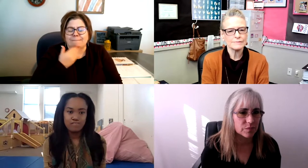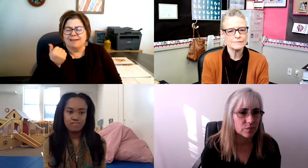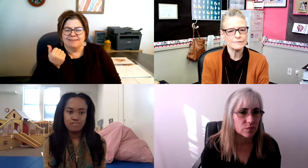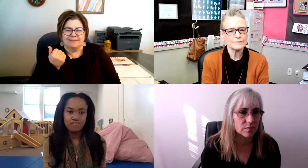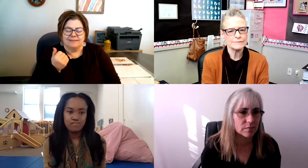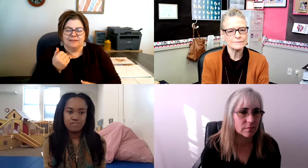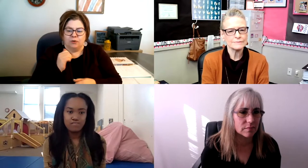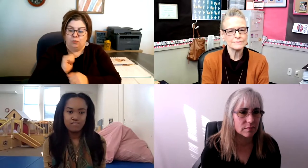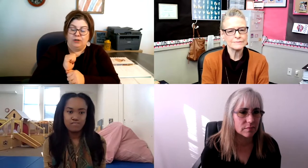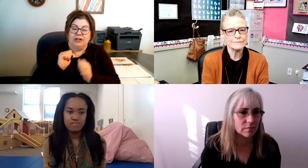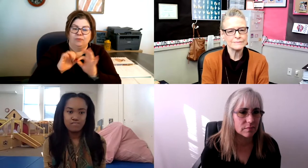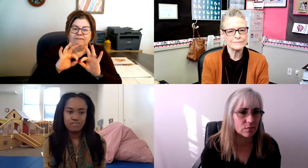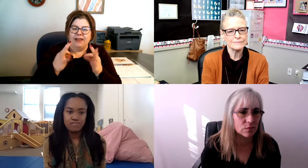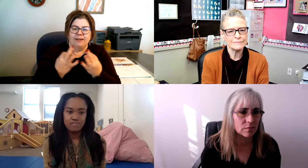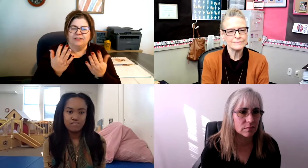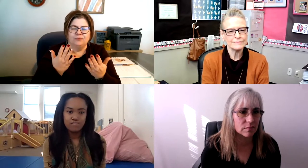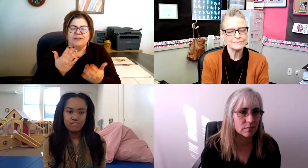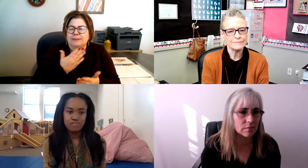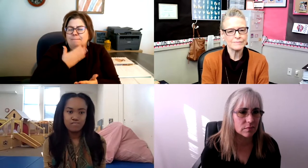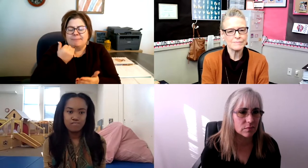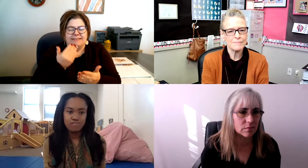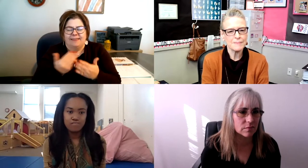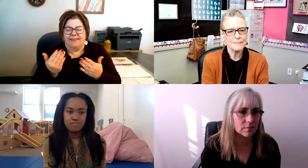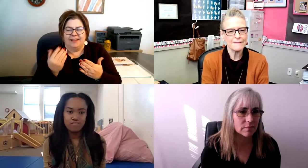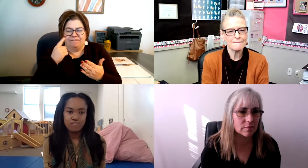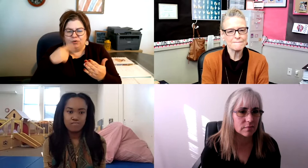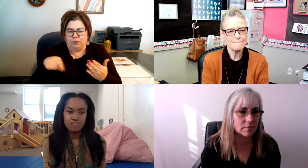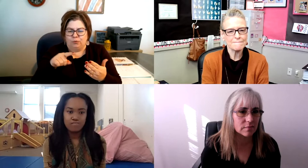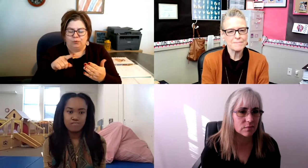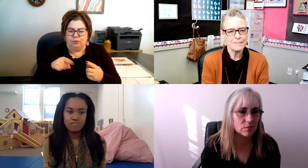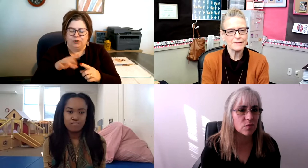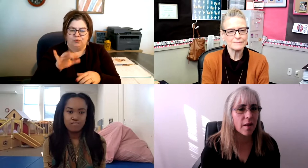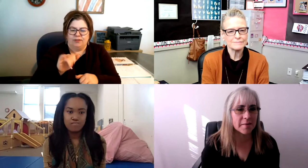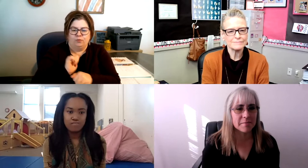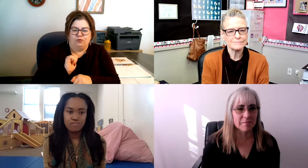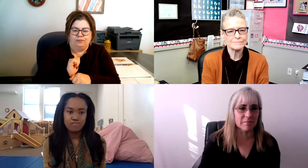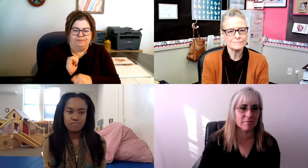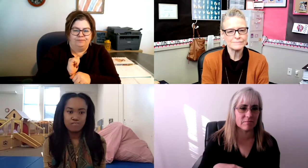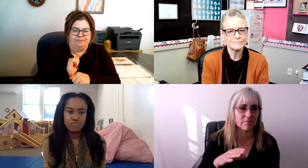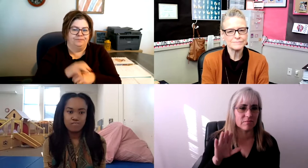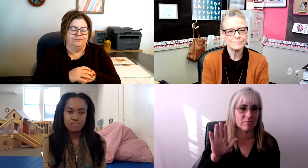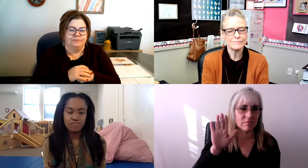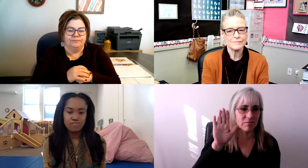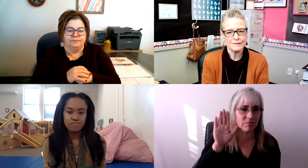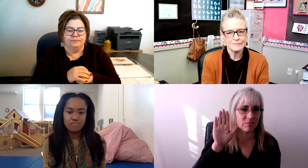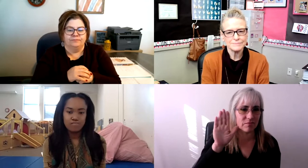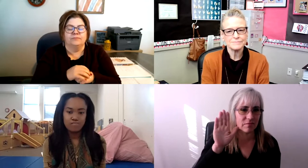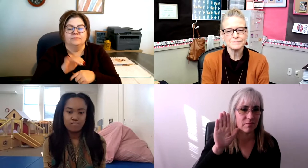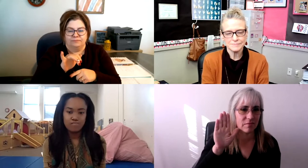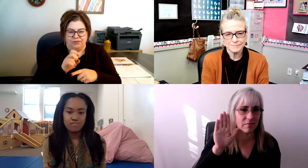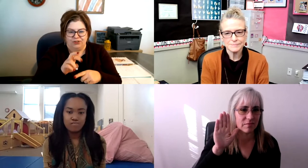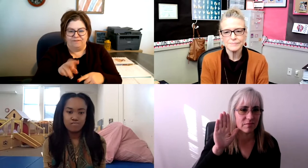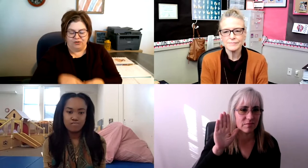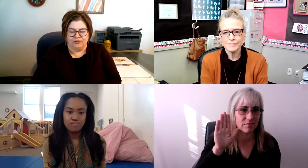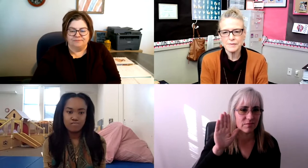What do you all like the best about working with families? Excuse me, this